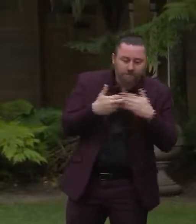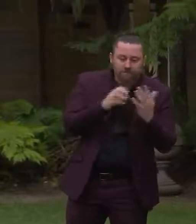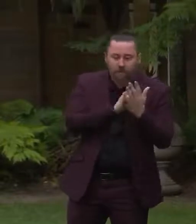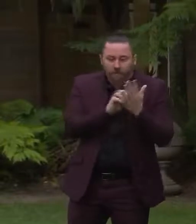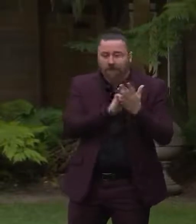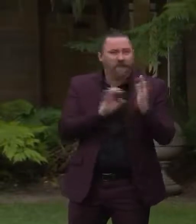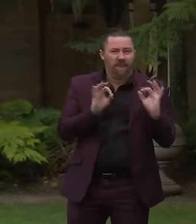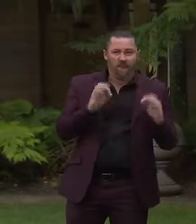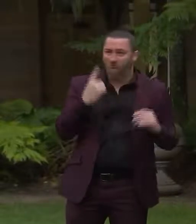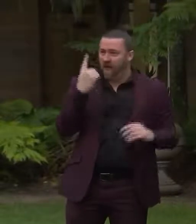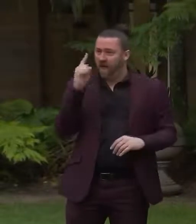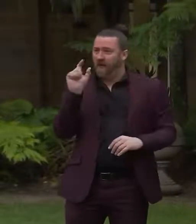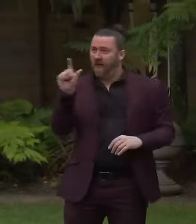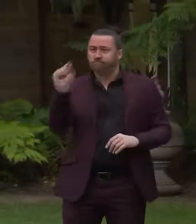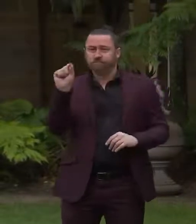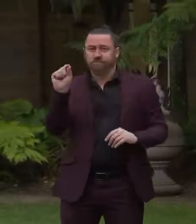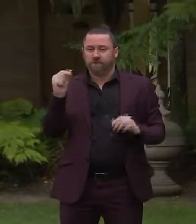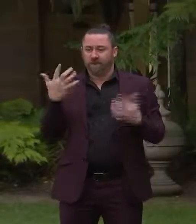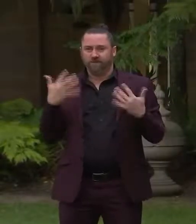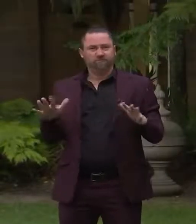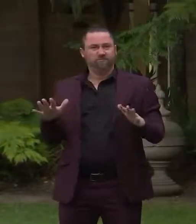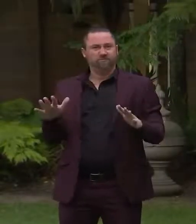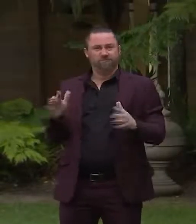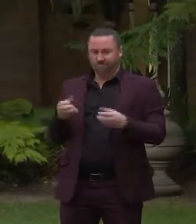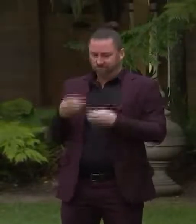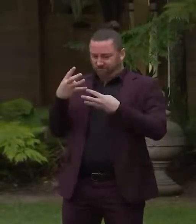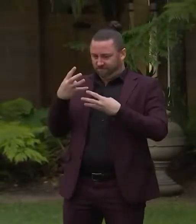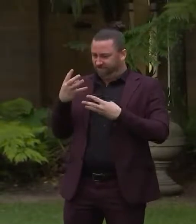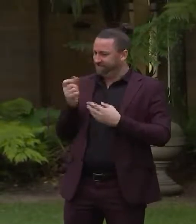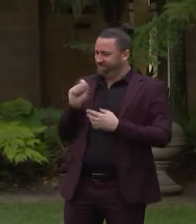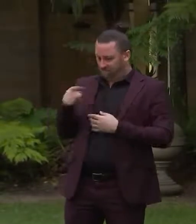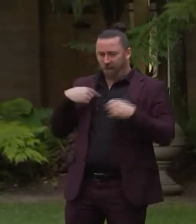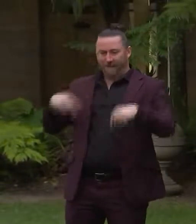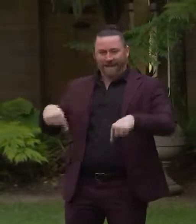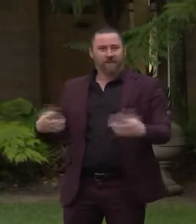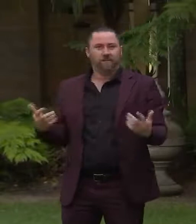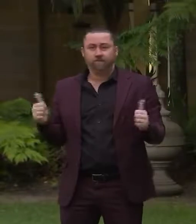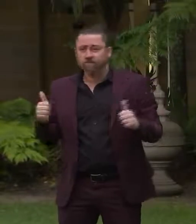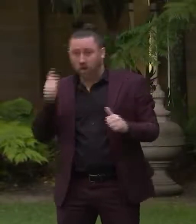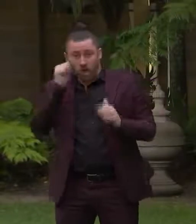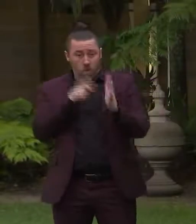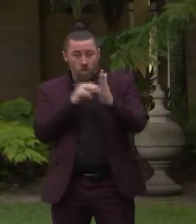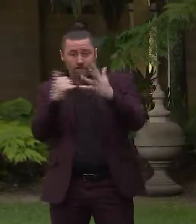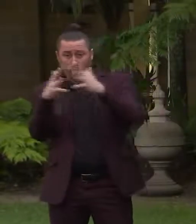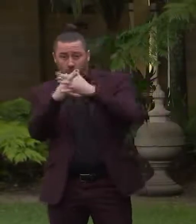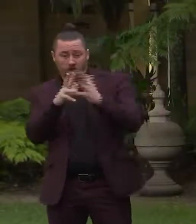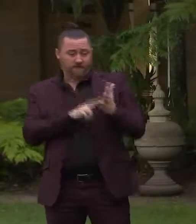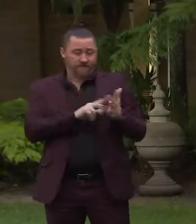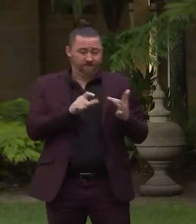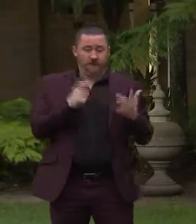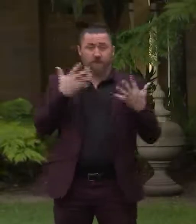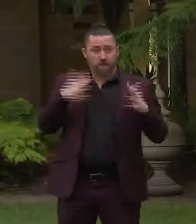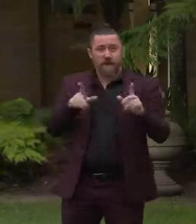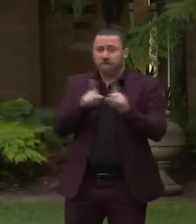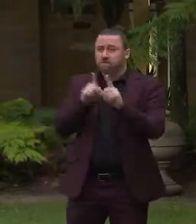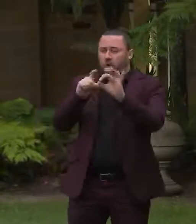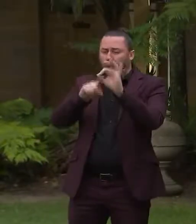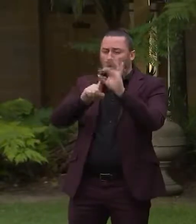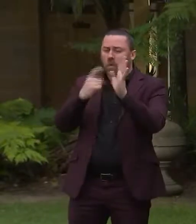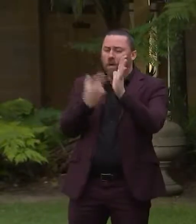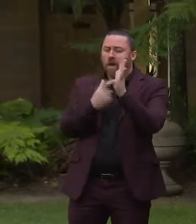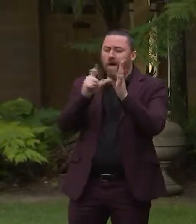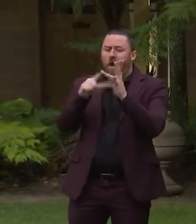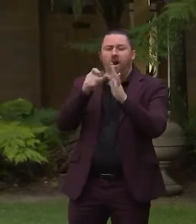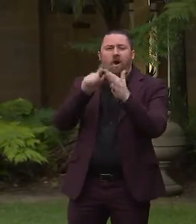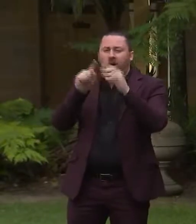very welcomed. Other states, New South Wales and Victoria, have now mandated their state-based QR code apps.